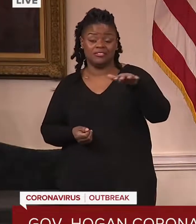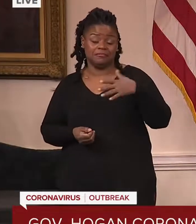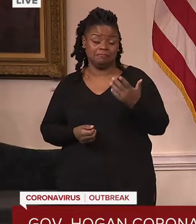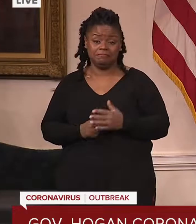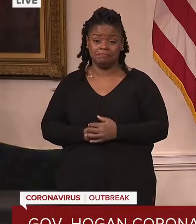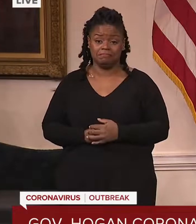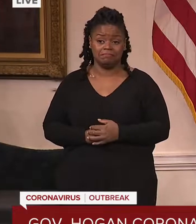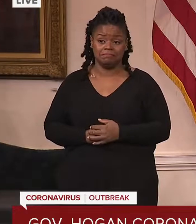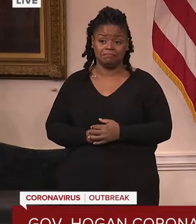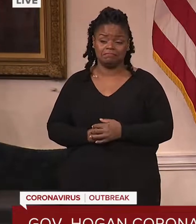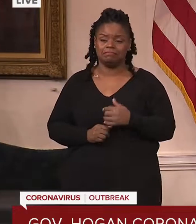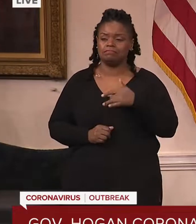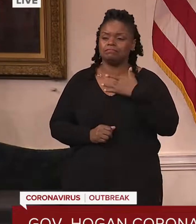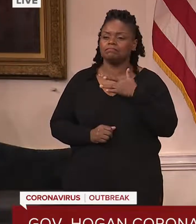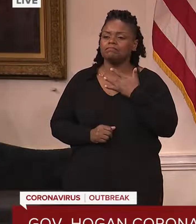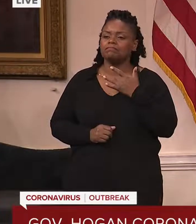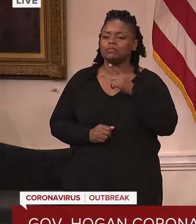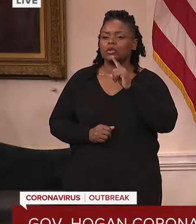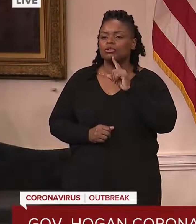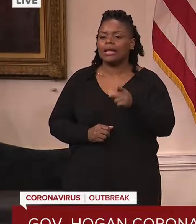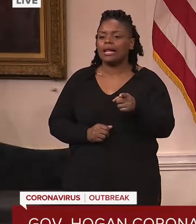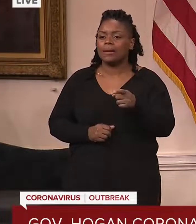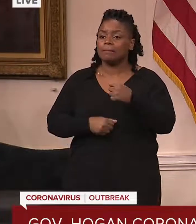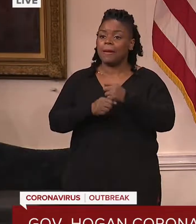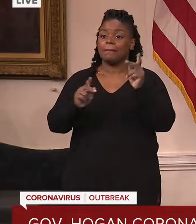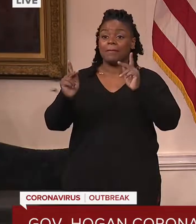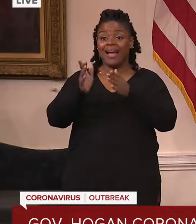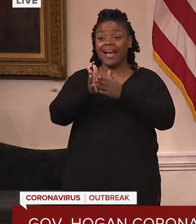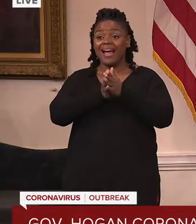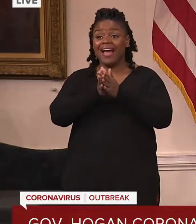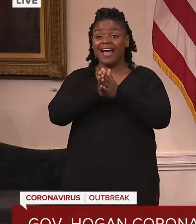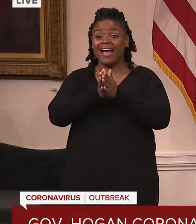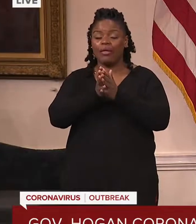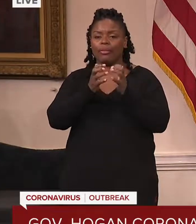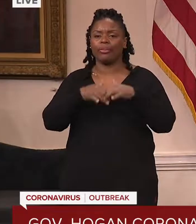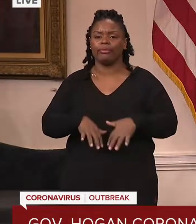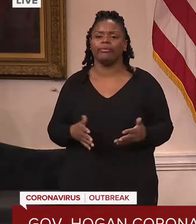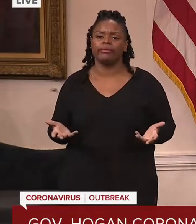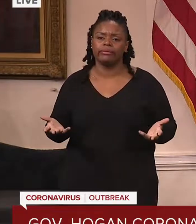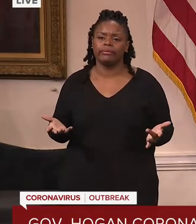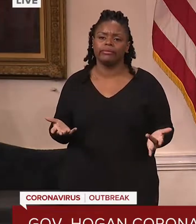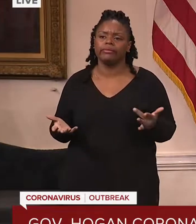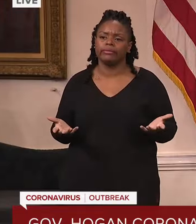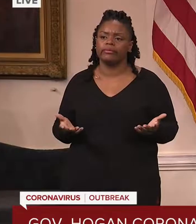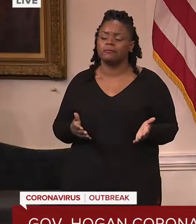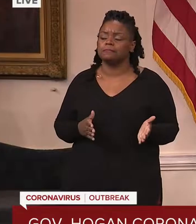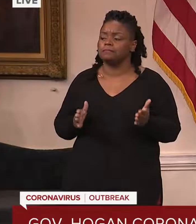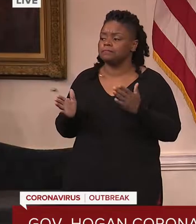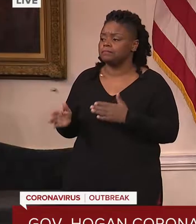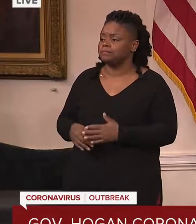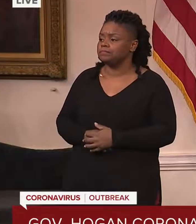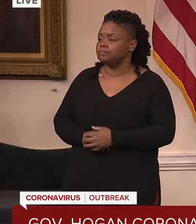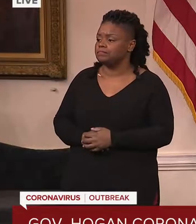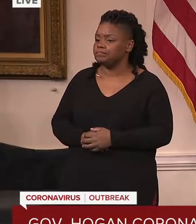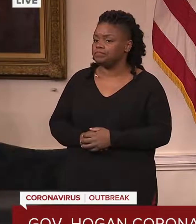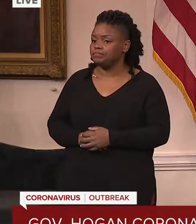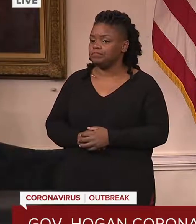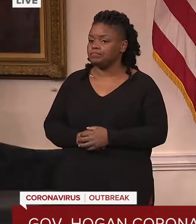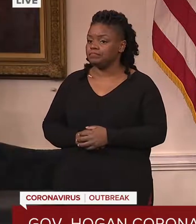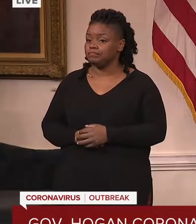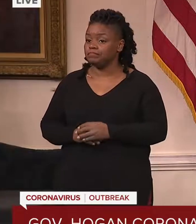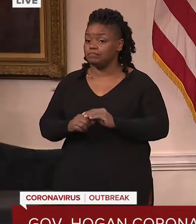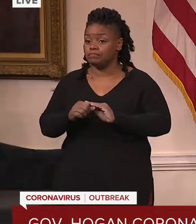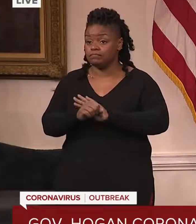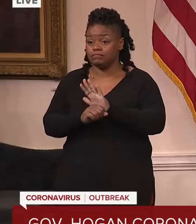is destructive to our democracy, and I think it diminishes our standing in the world. Governor, given the impact this pandemic has had on the state's